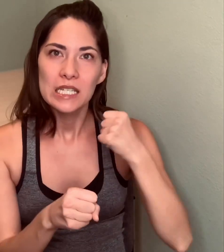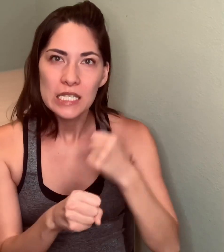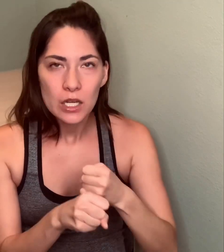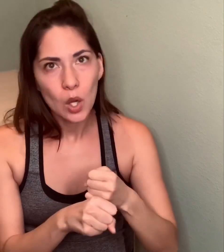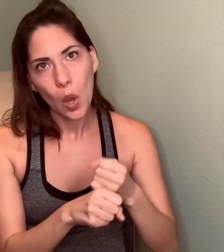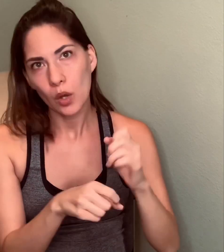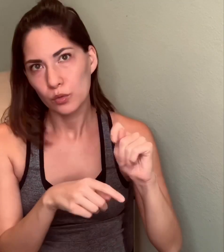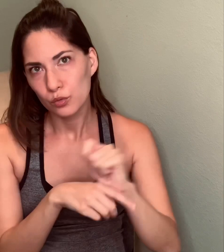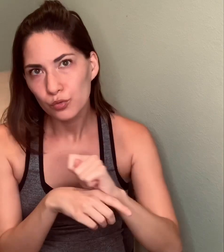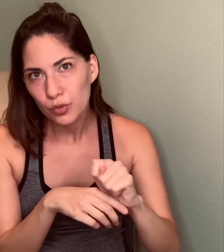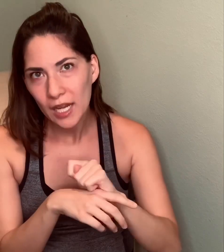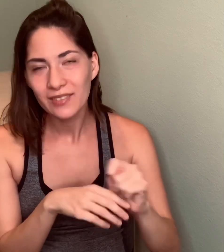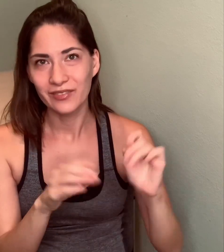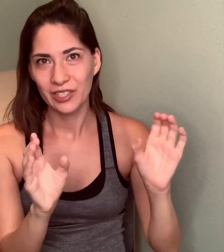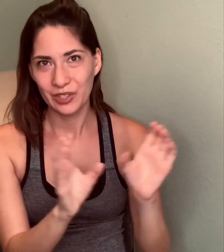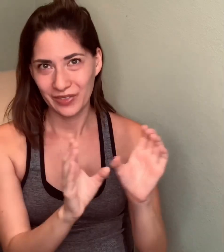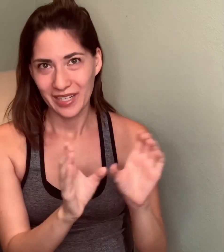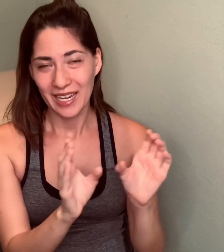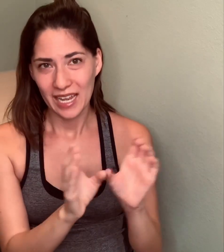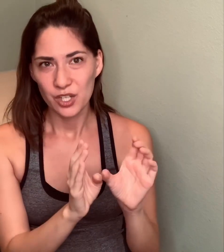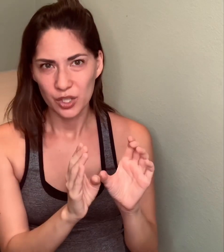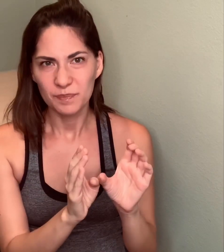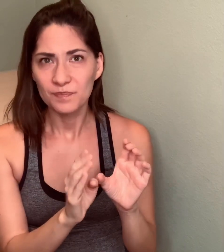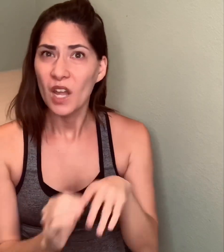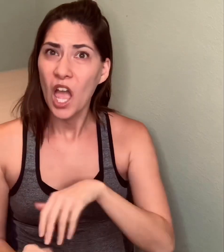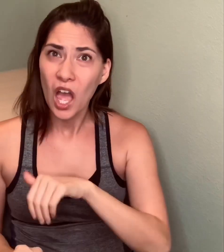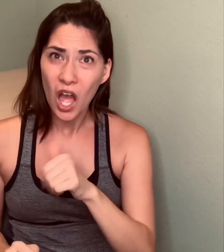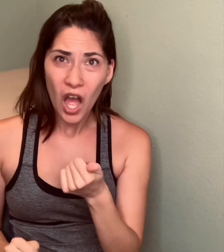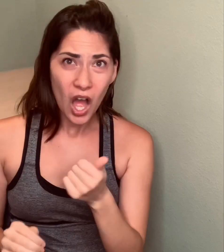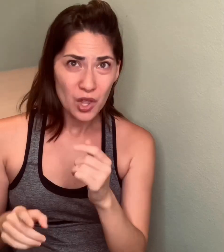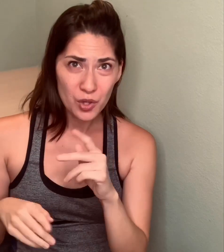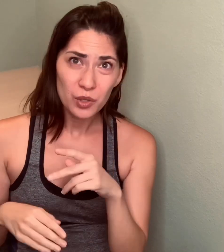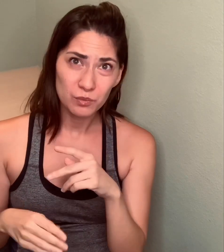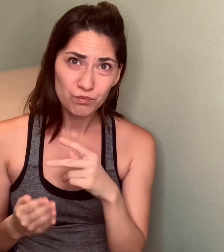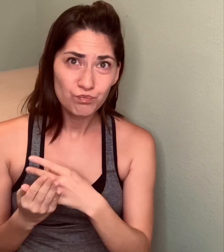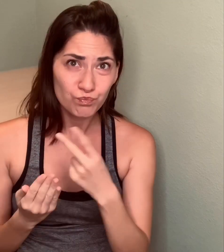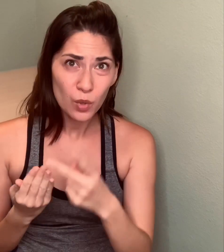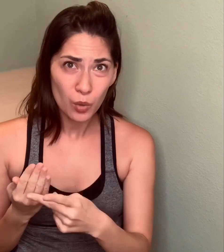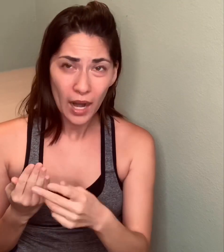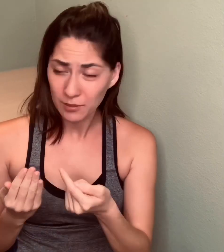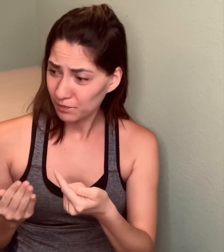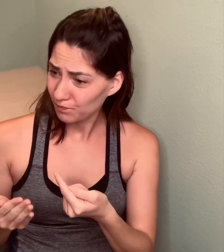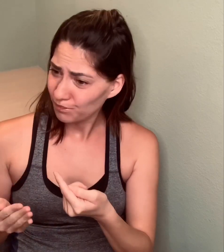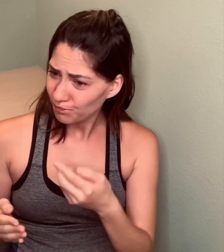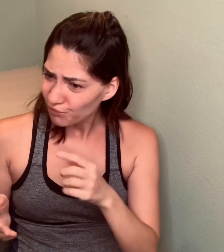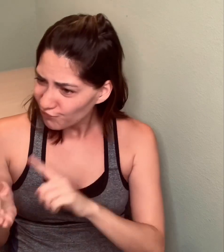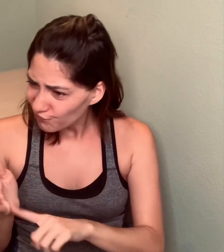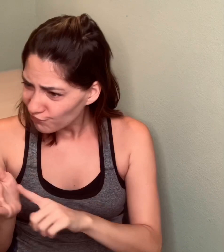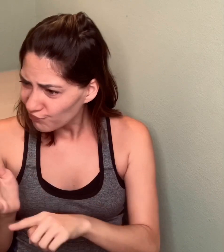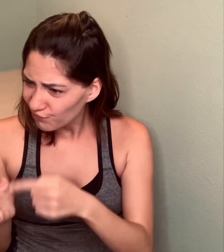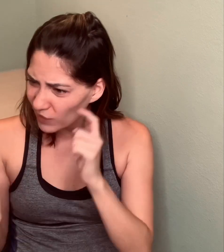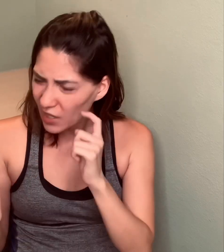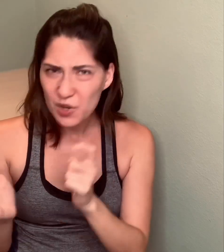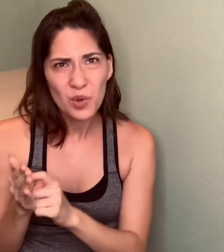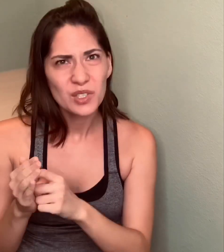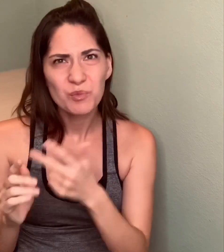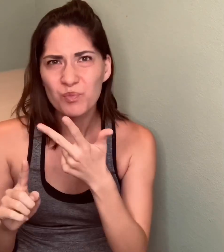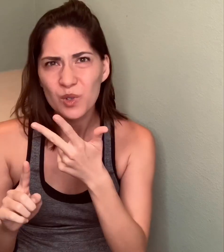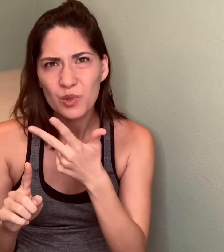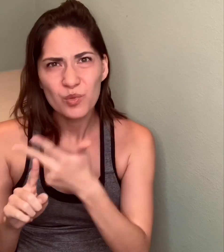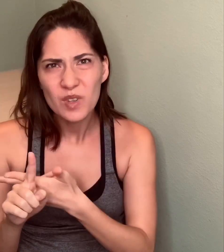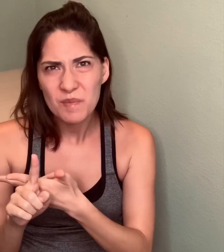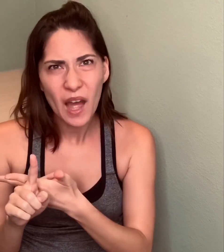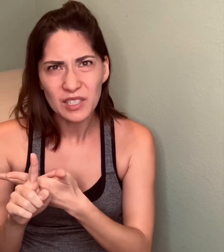into were about 2 or 3 months worth of training, and I really wanted to invest my time,